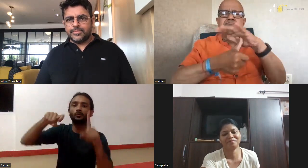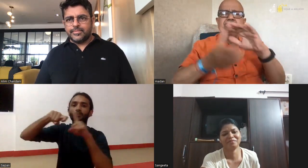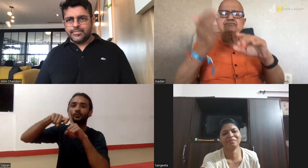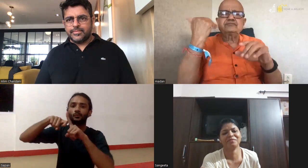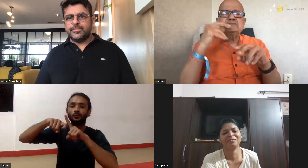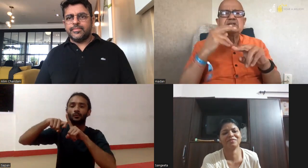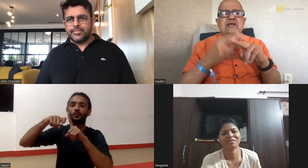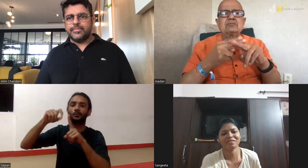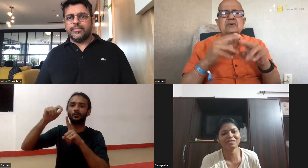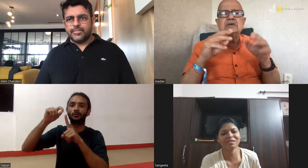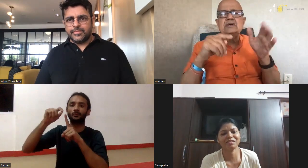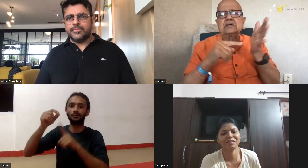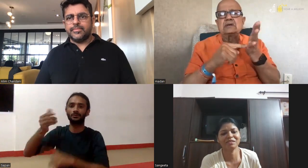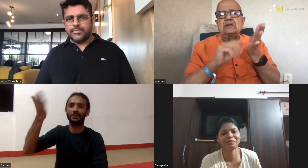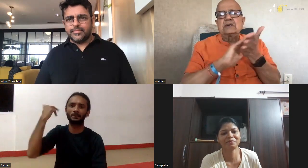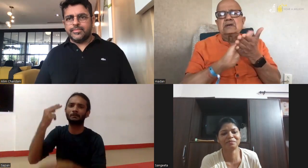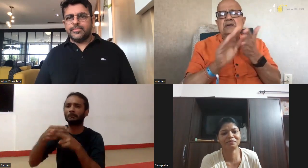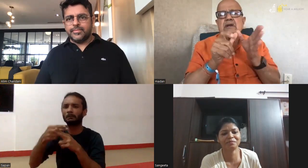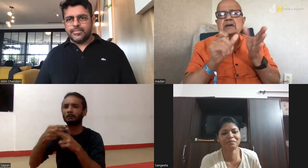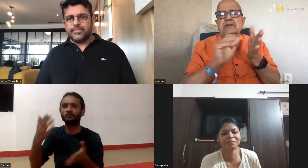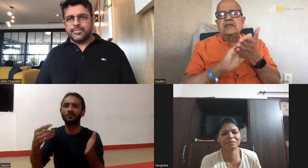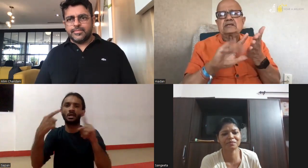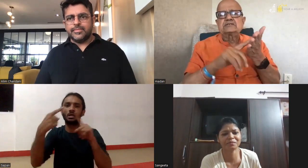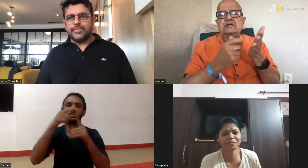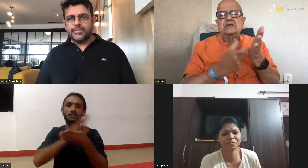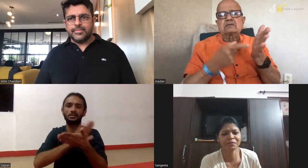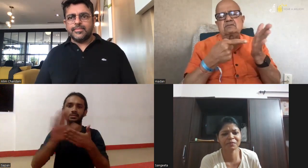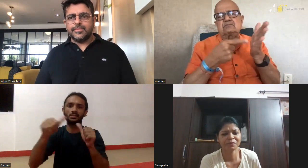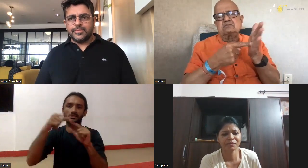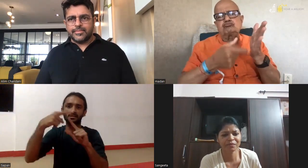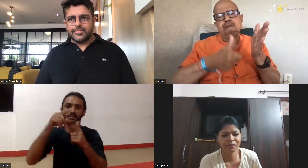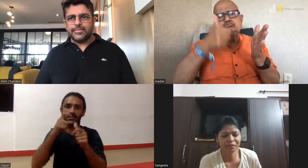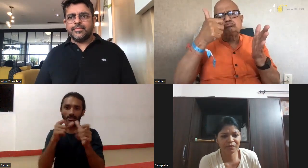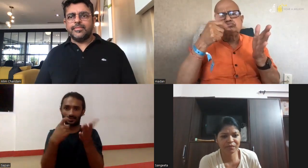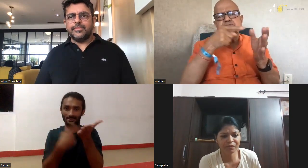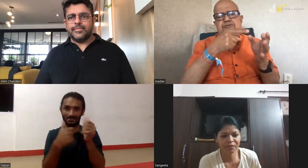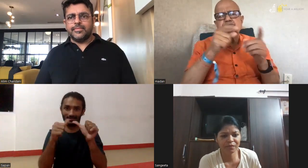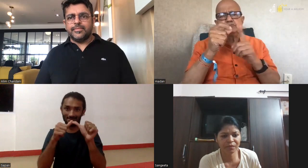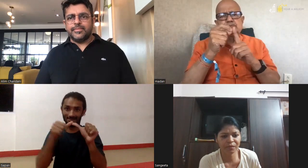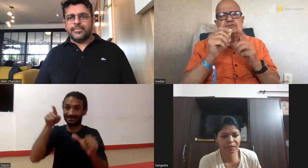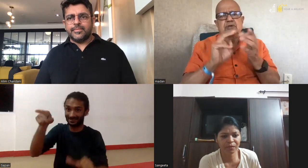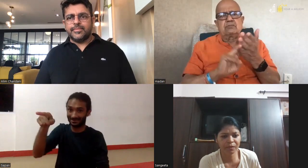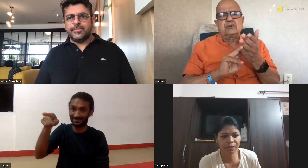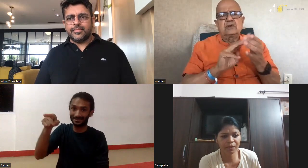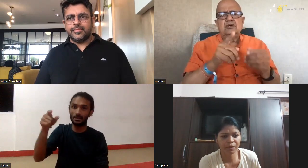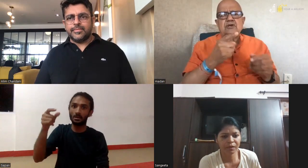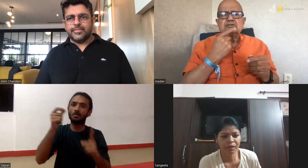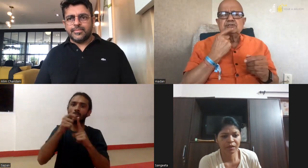great. There's another question. We can have the last question now.